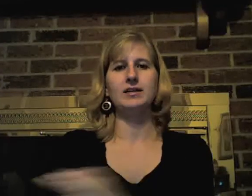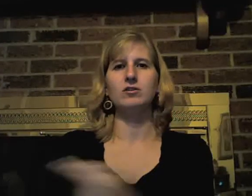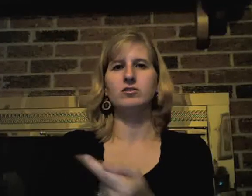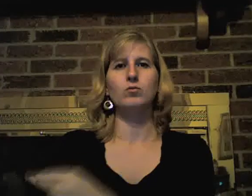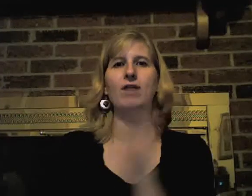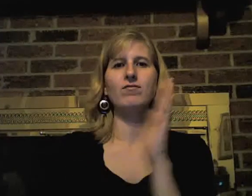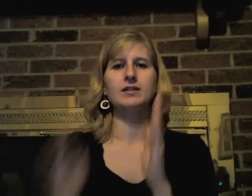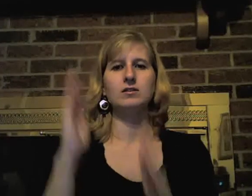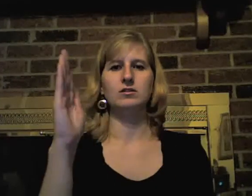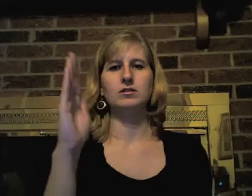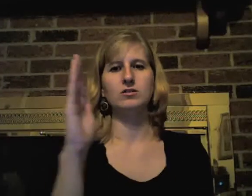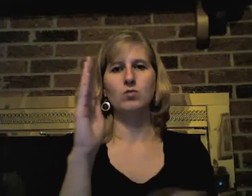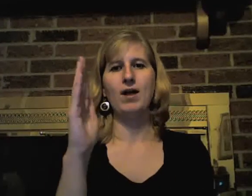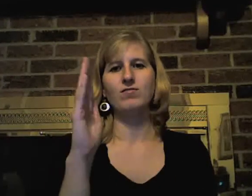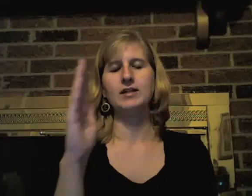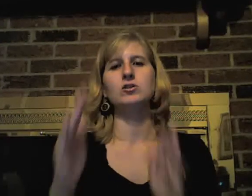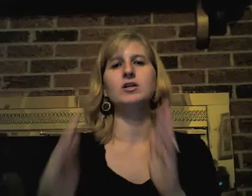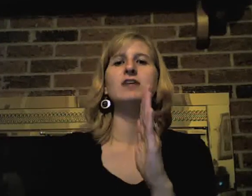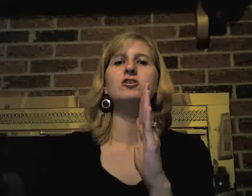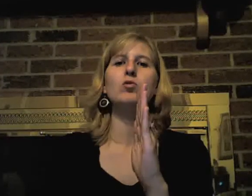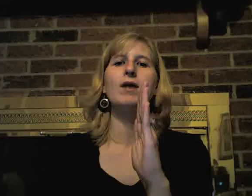reference. There's no reference. So you got to show a reference point. So,